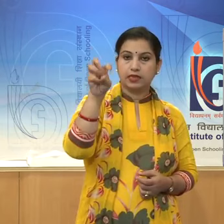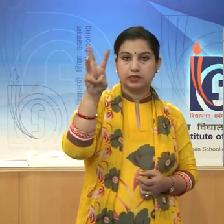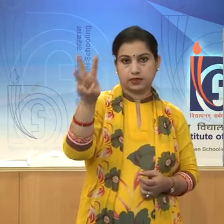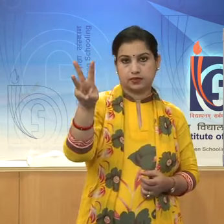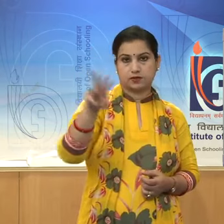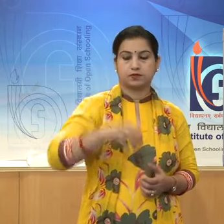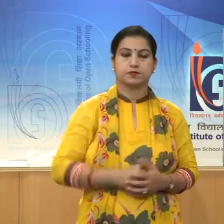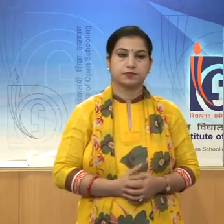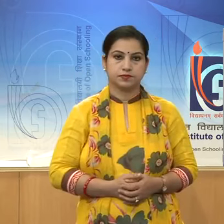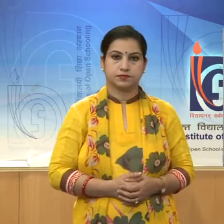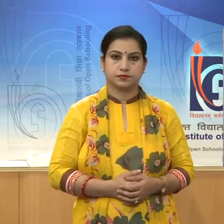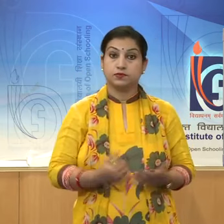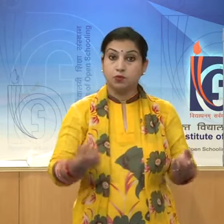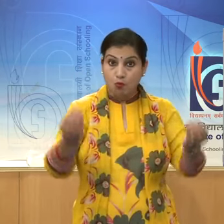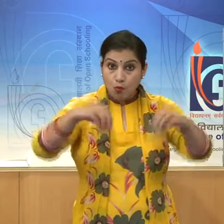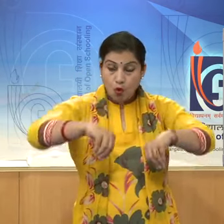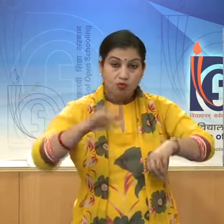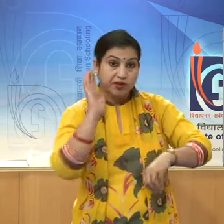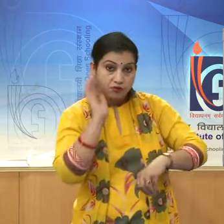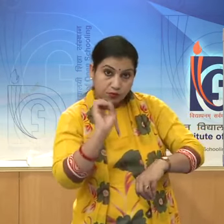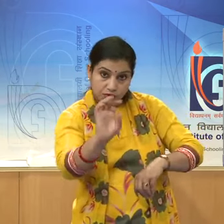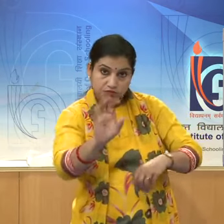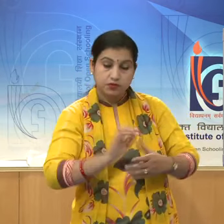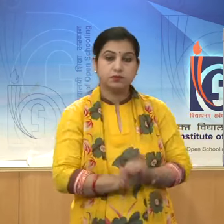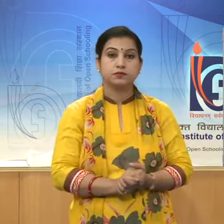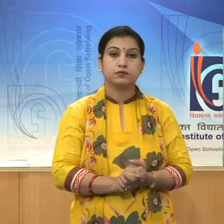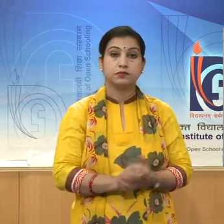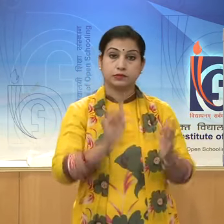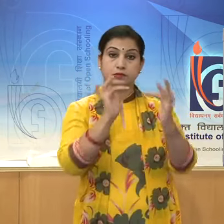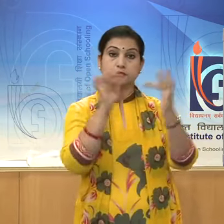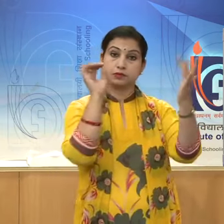1-800-180-9393. For more information, log on to